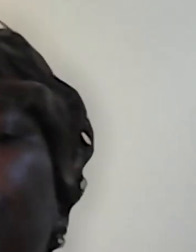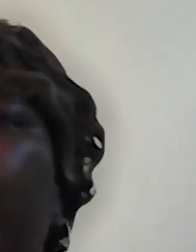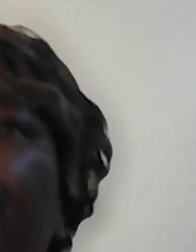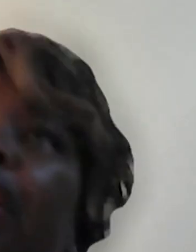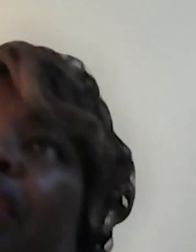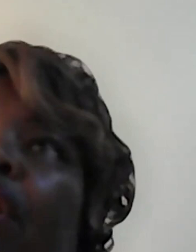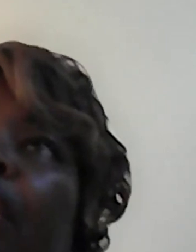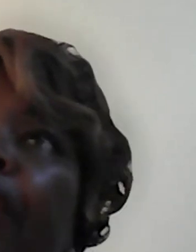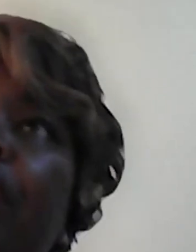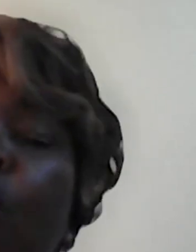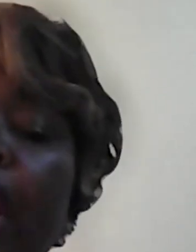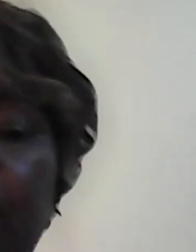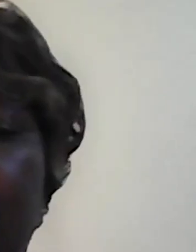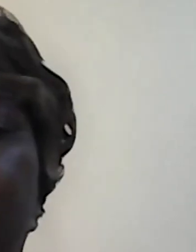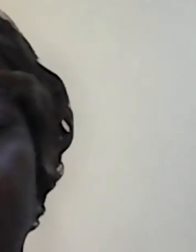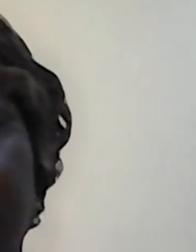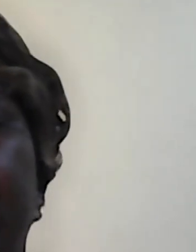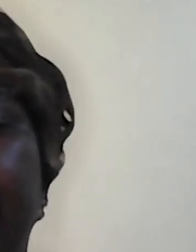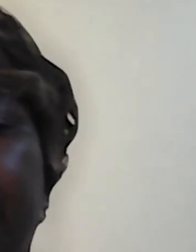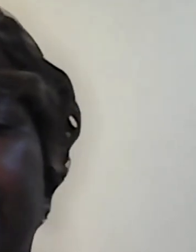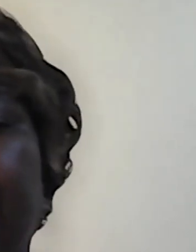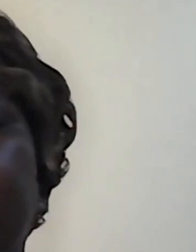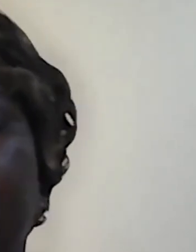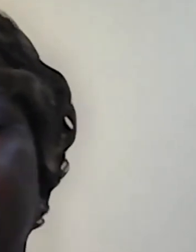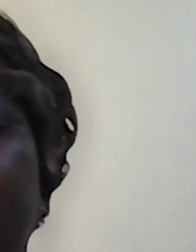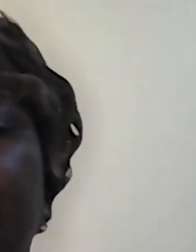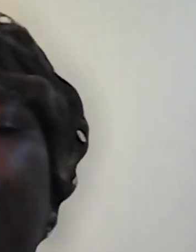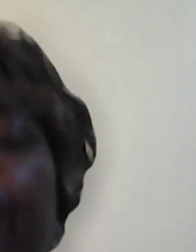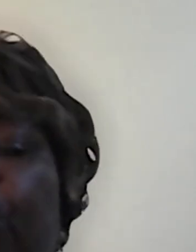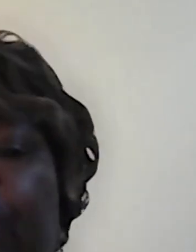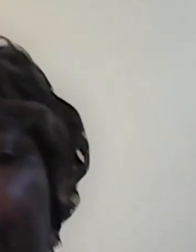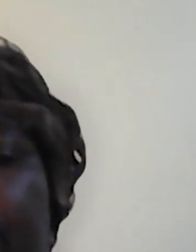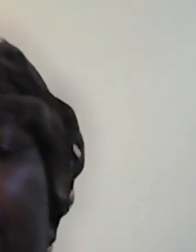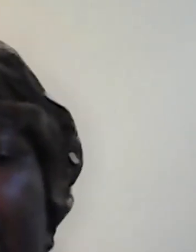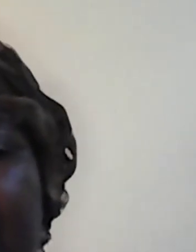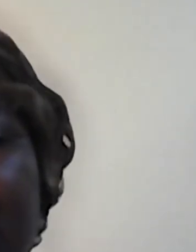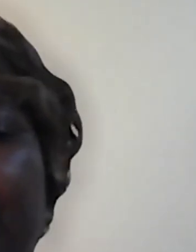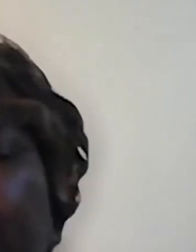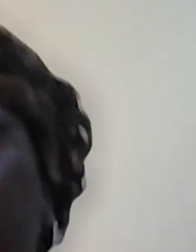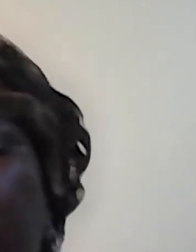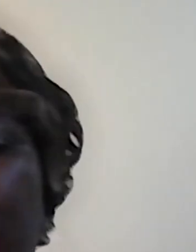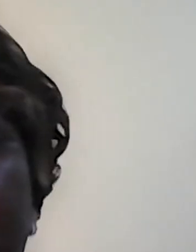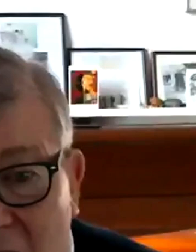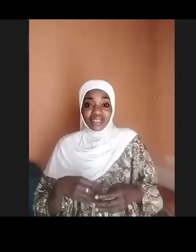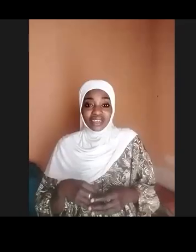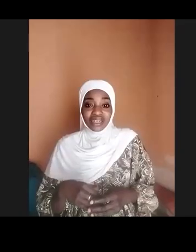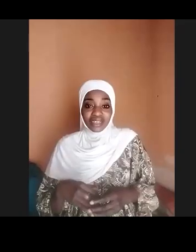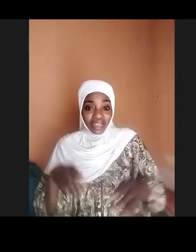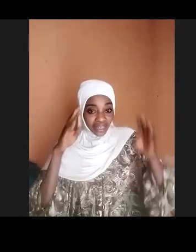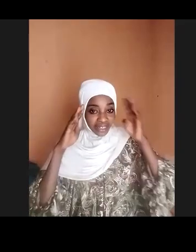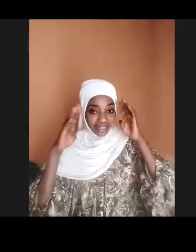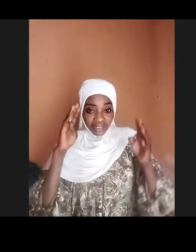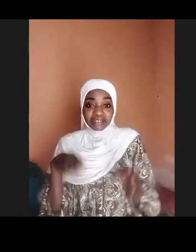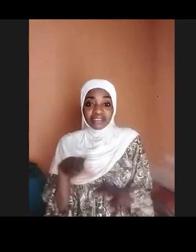it also invites the world to embrace accessibility as a universal need rather than a special requirement. I think